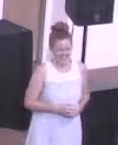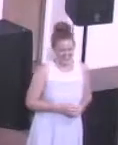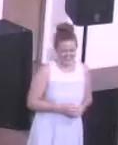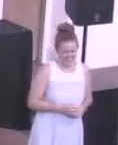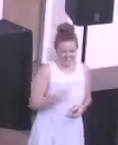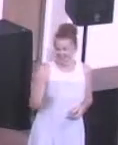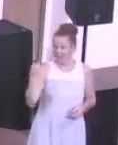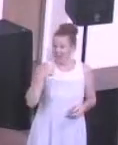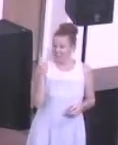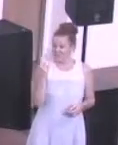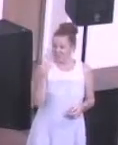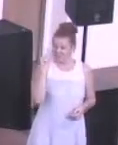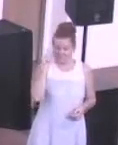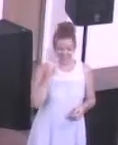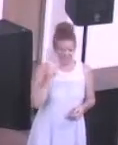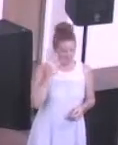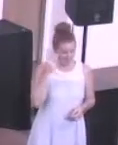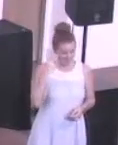two deaf parents.